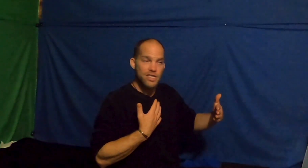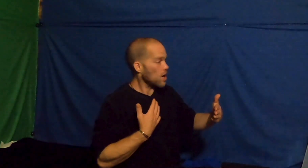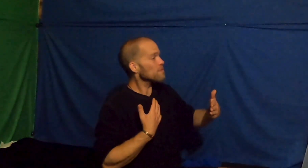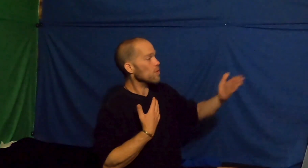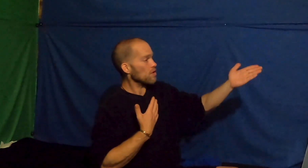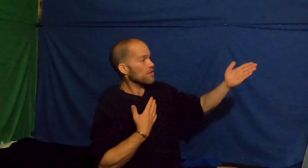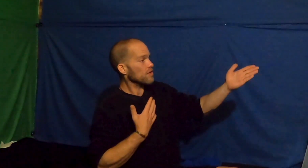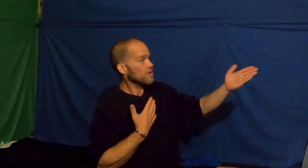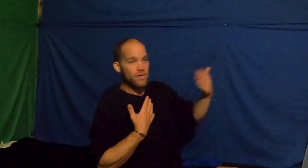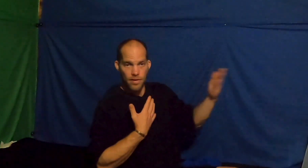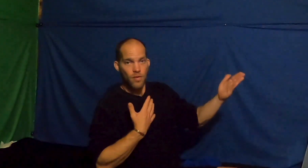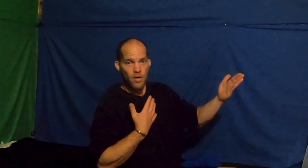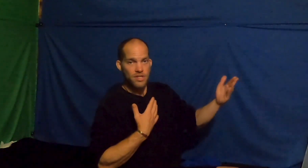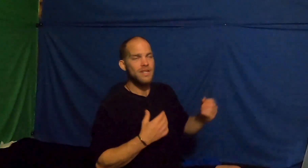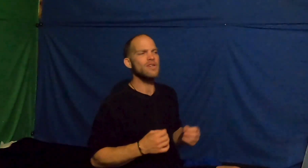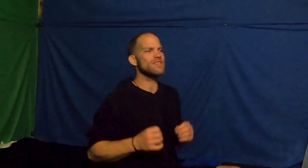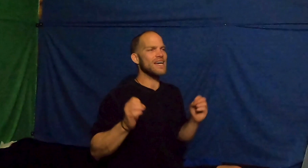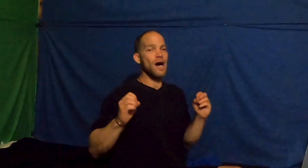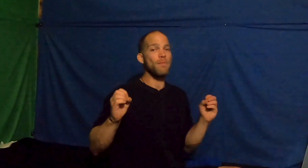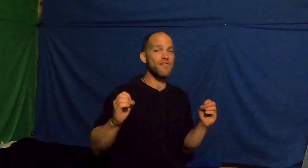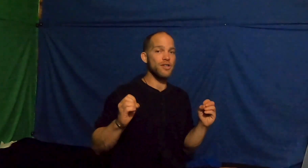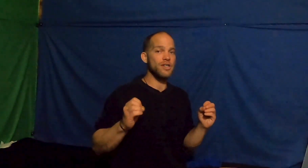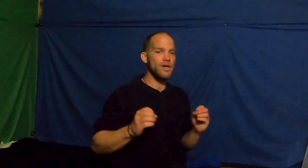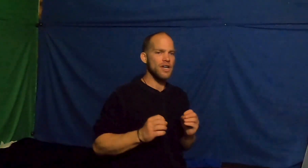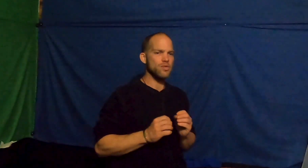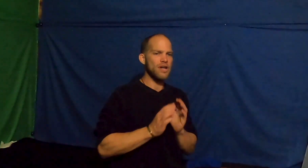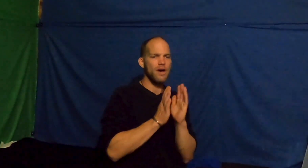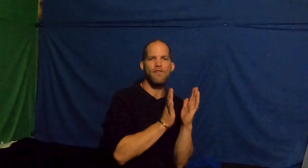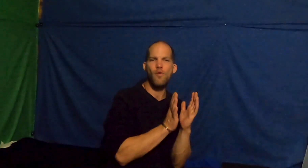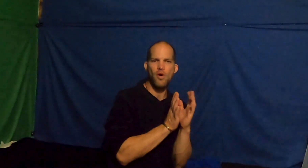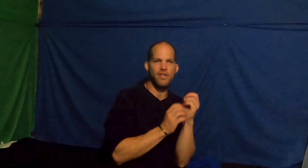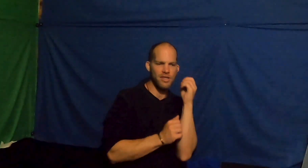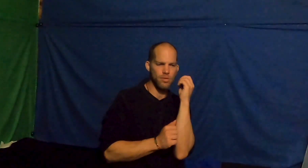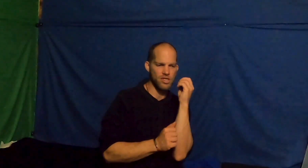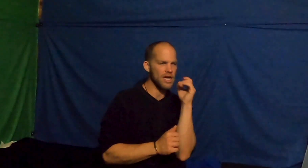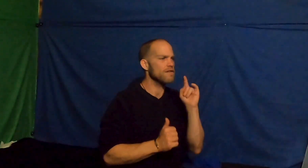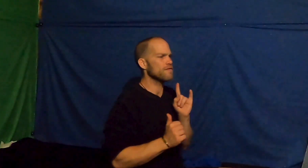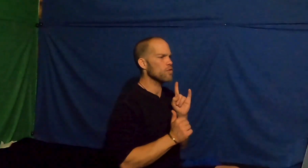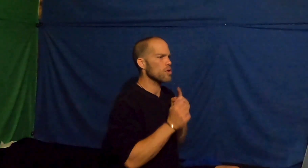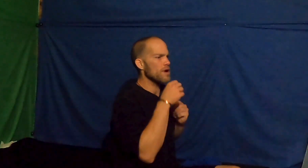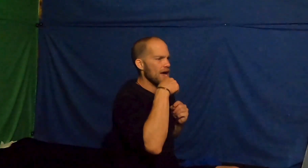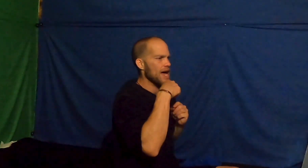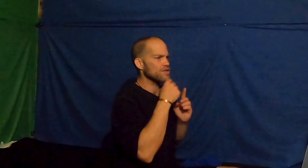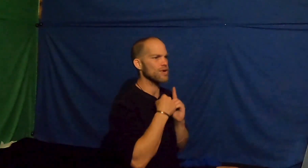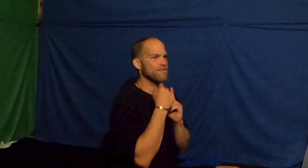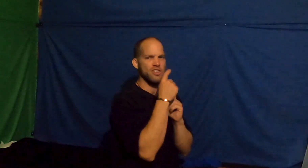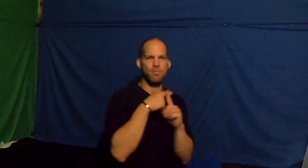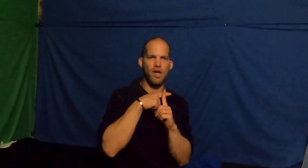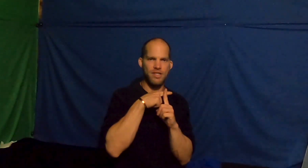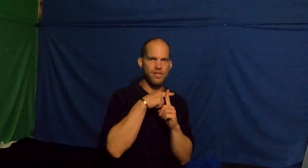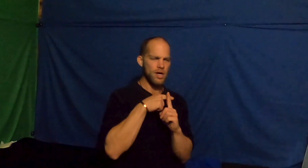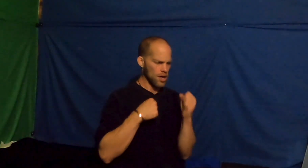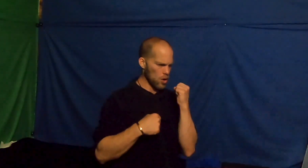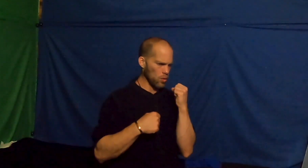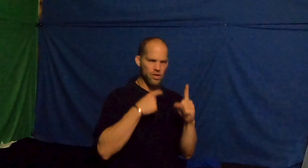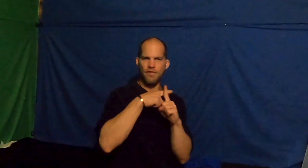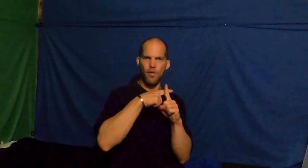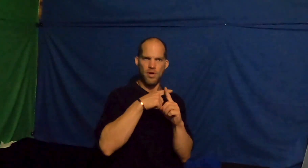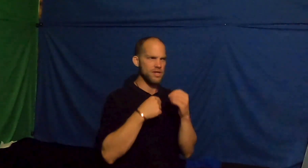come forth, of course. Now when you say comfort is when fort is almost like form as reference plus, holding the fort. I